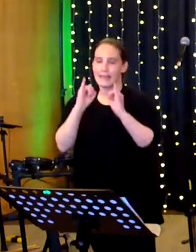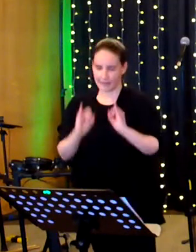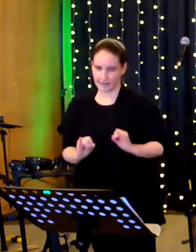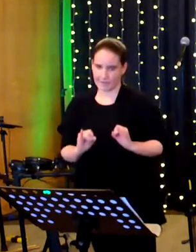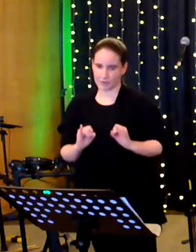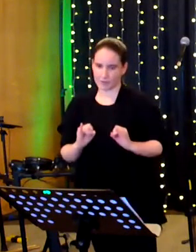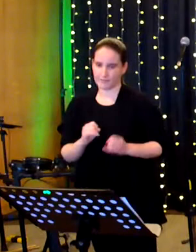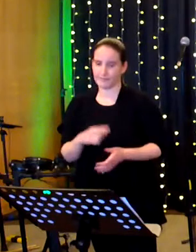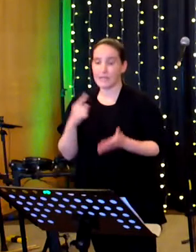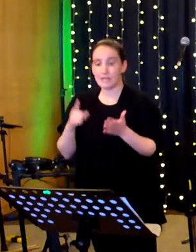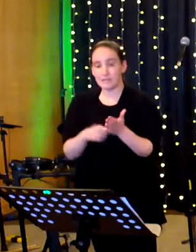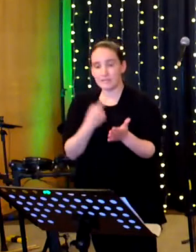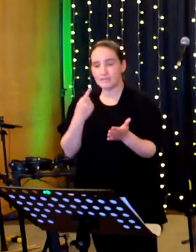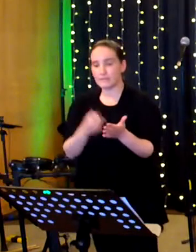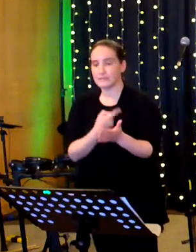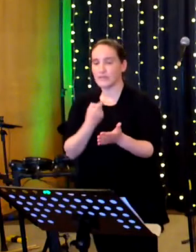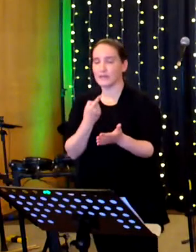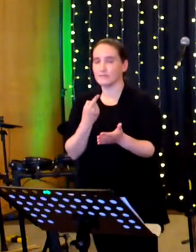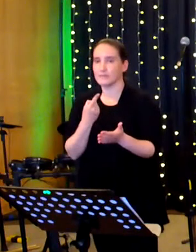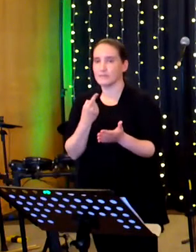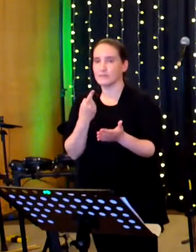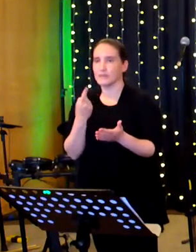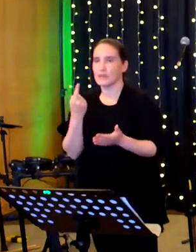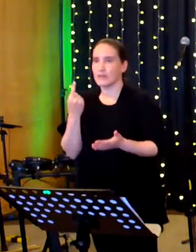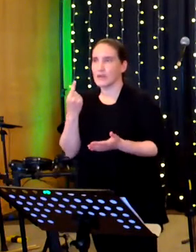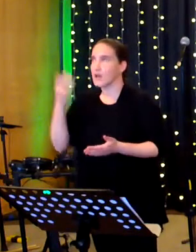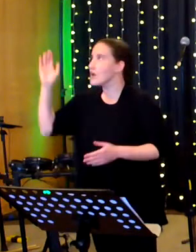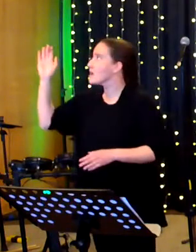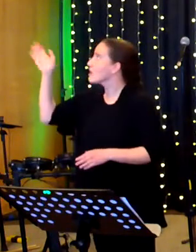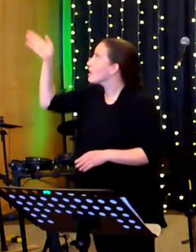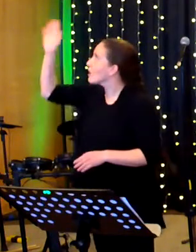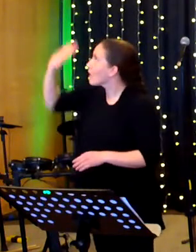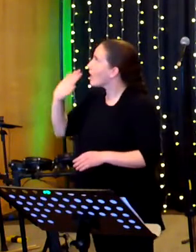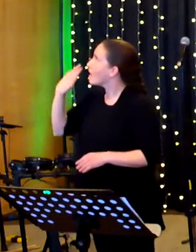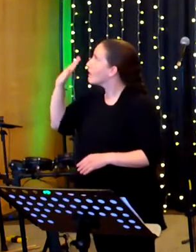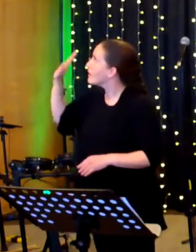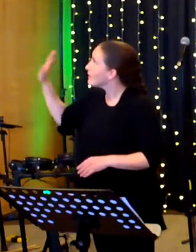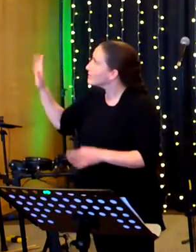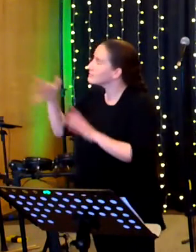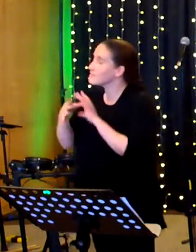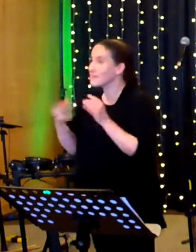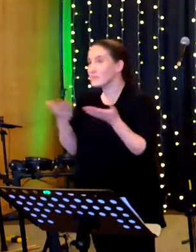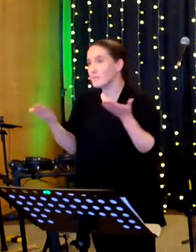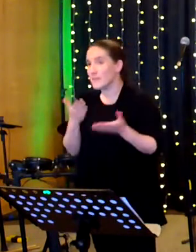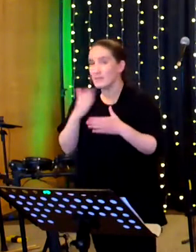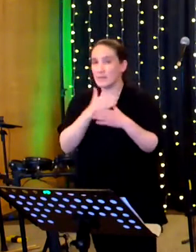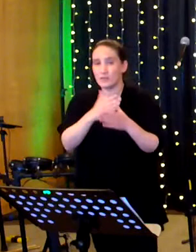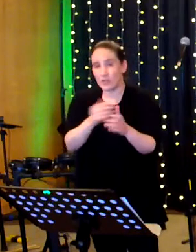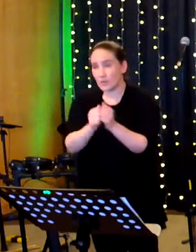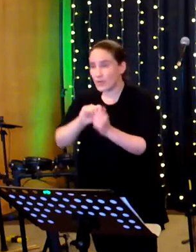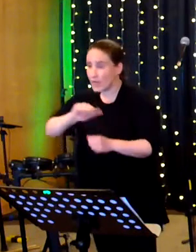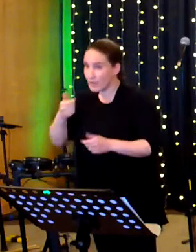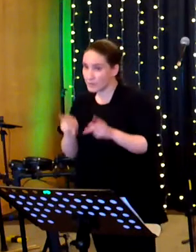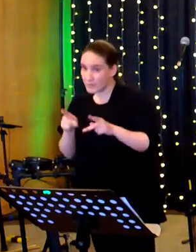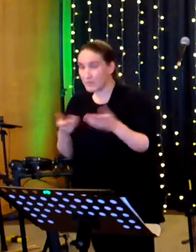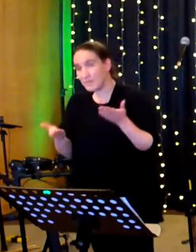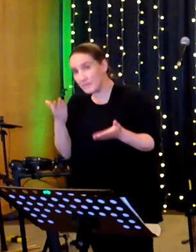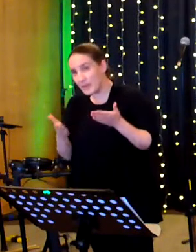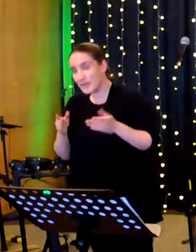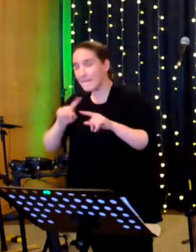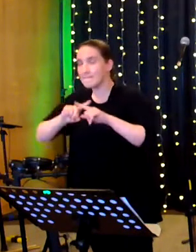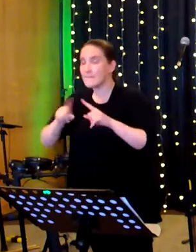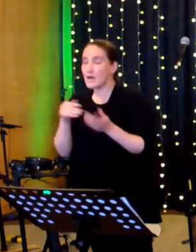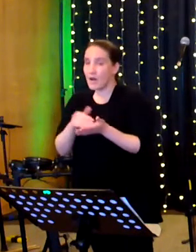be shared with others. It may be wisdom that he kind of plants in your heart and you bring it out at some point in the future. But a lot of times when God